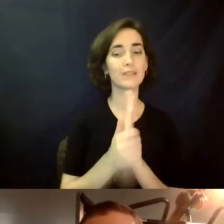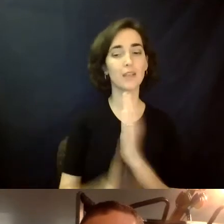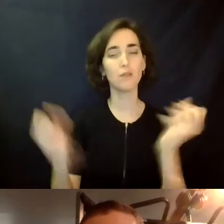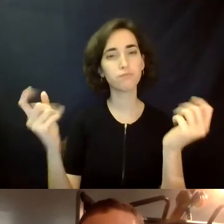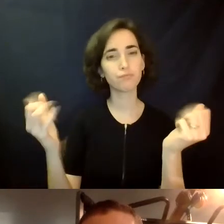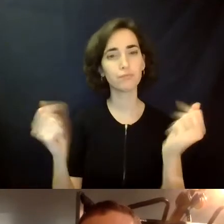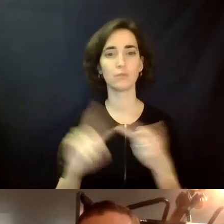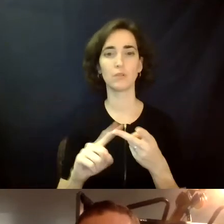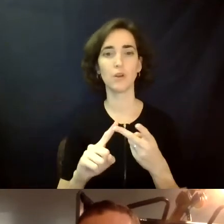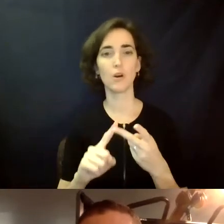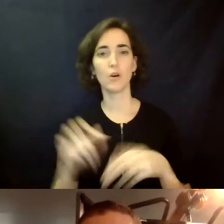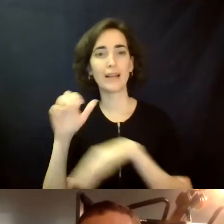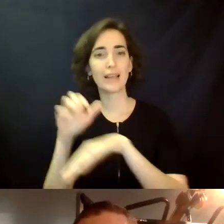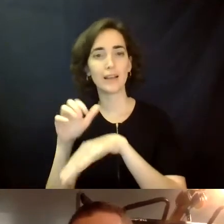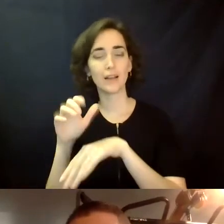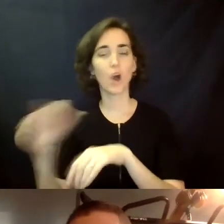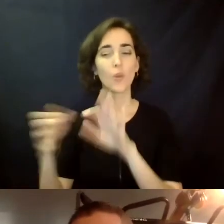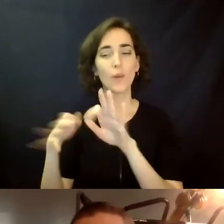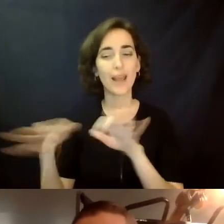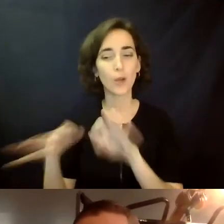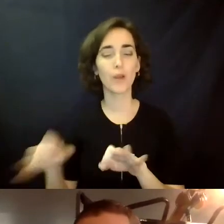for ELL